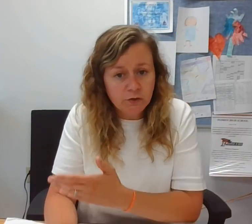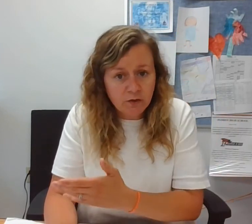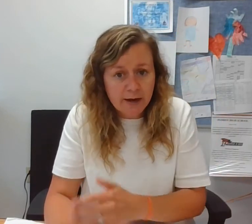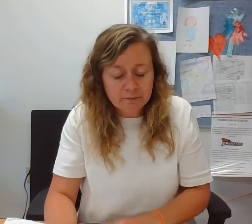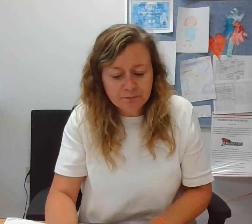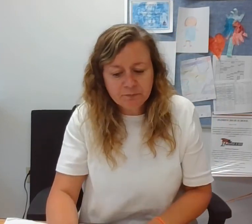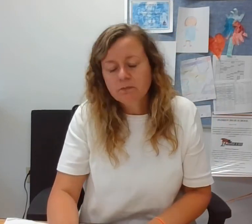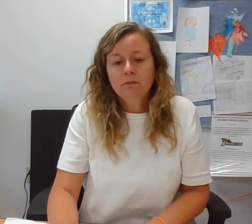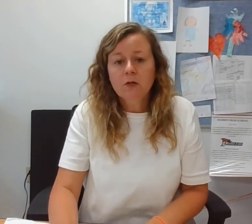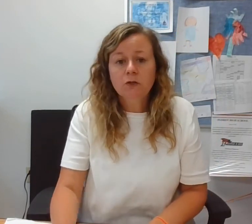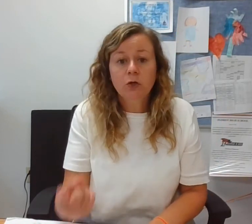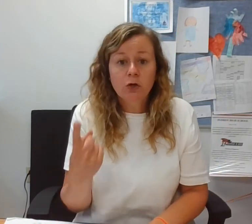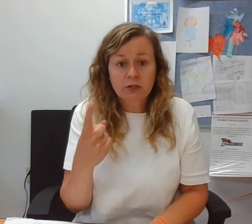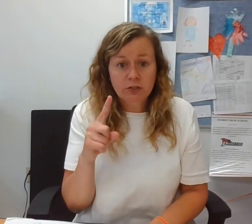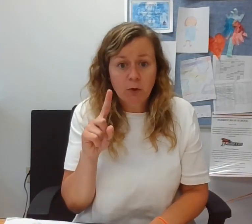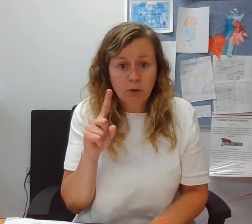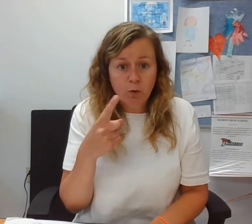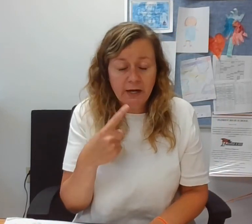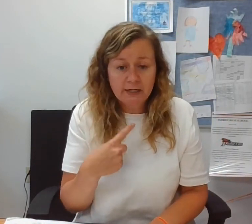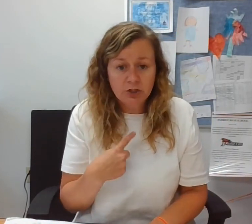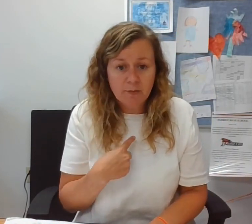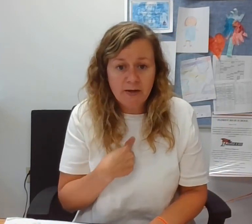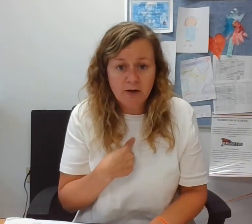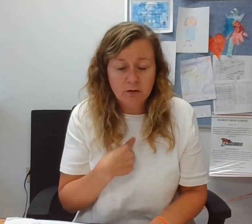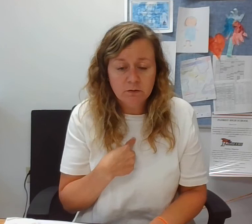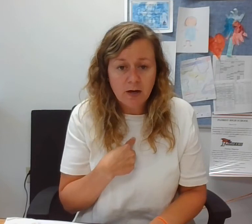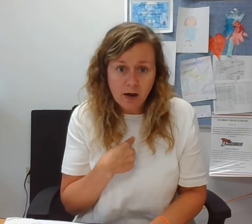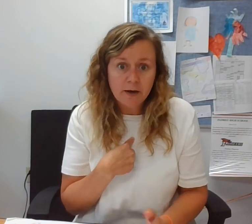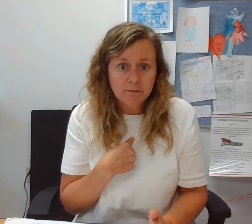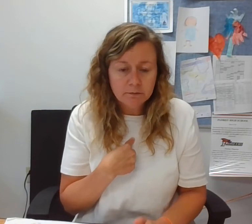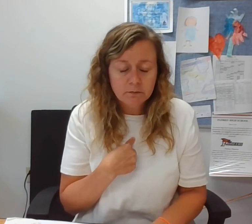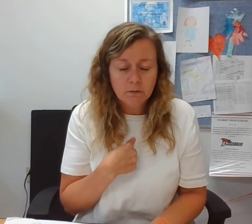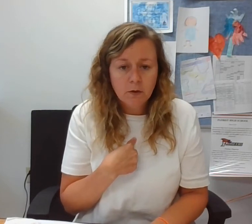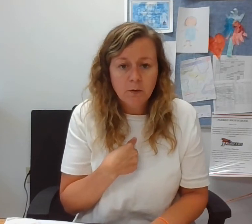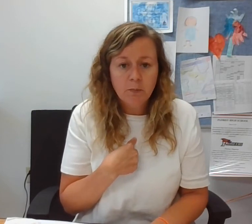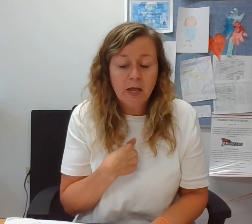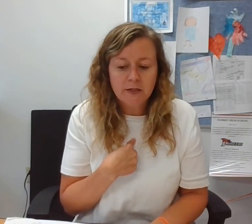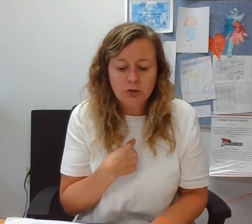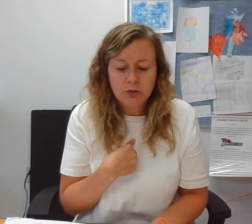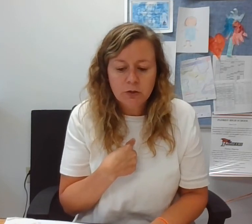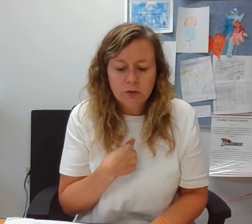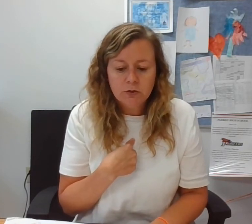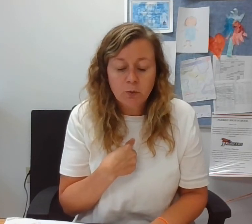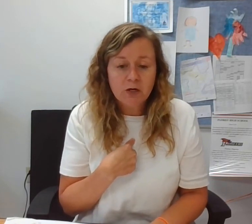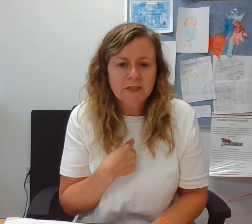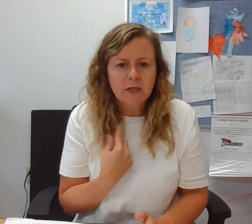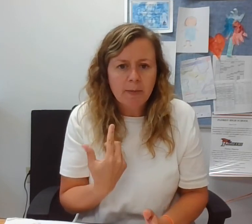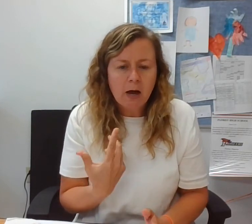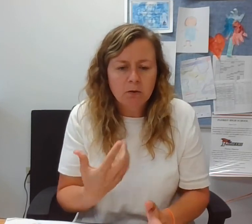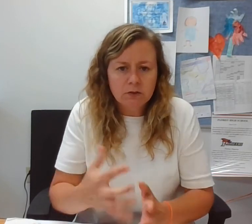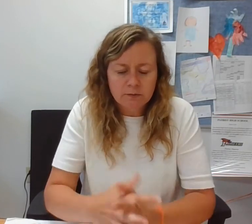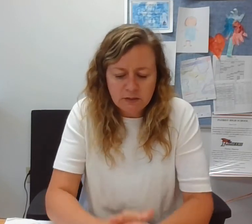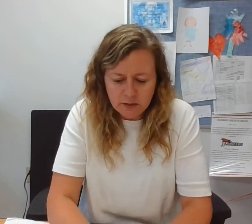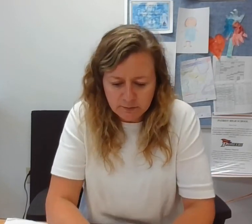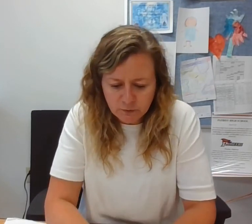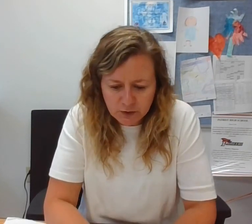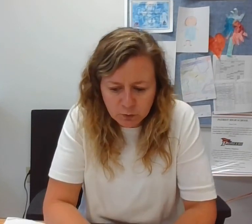flag. So you're gonna start with a one hand shape here, I pledge. So we're gonna sub out some synonyms for these